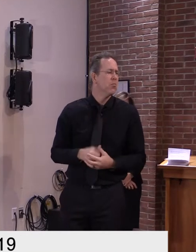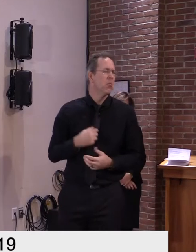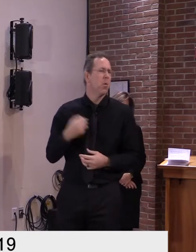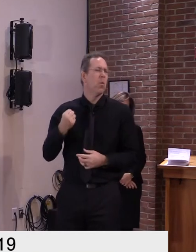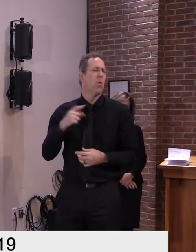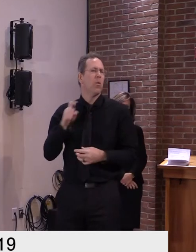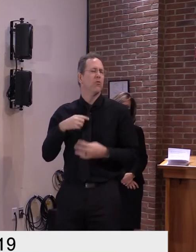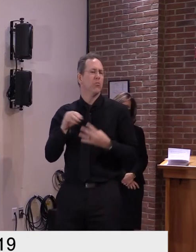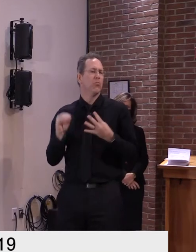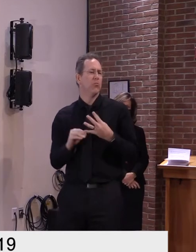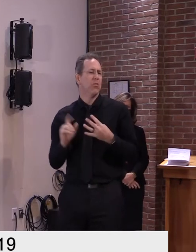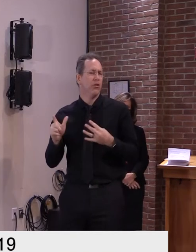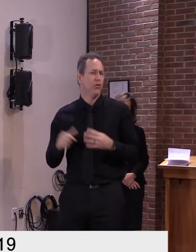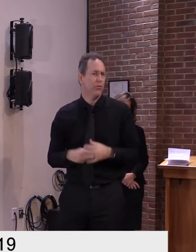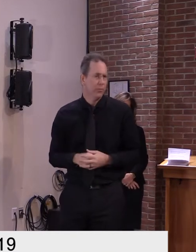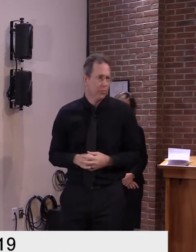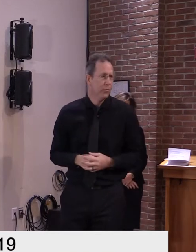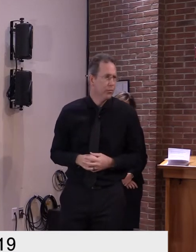Patanko, VT Digger.